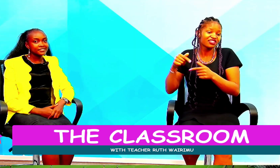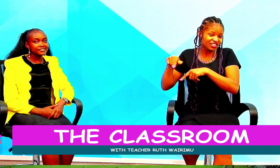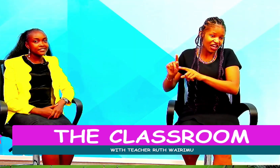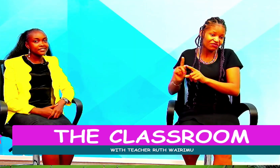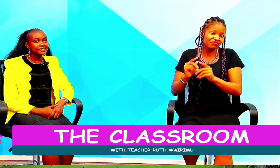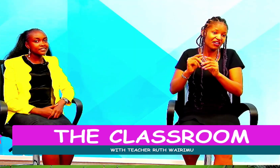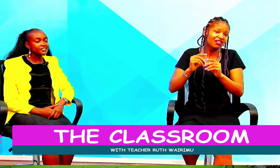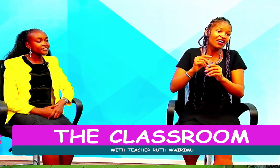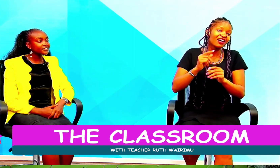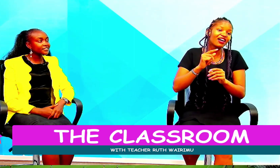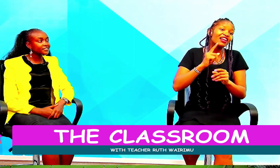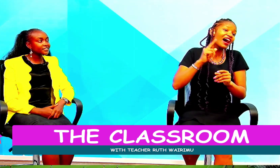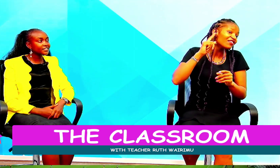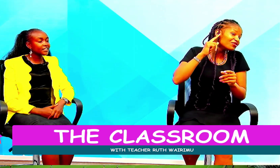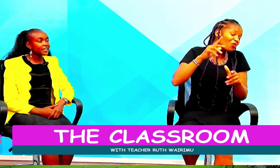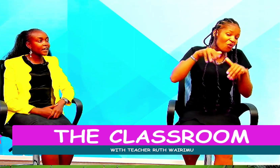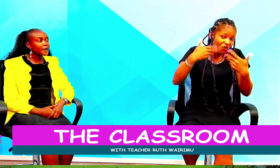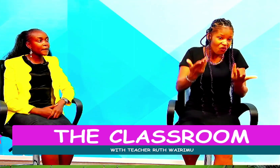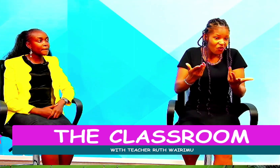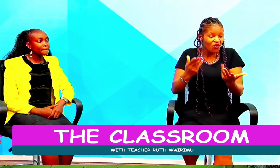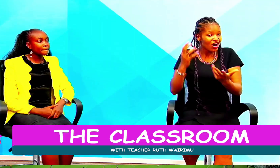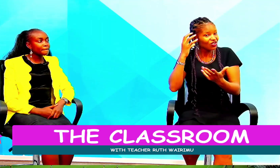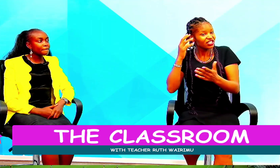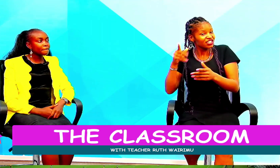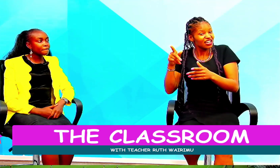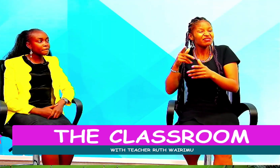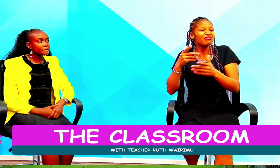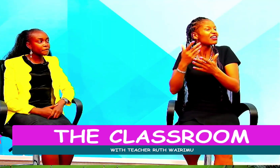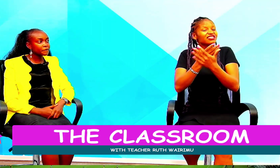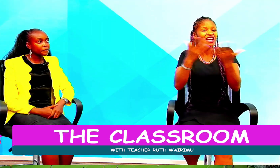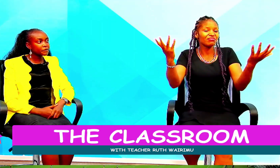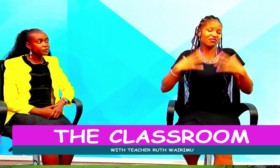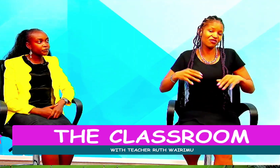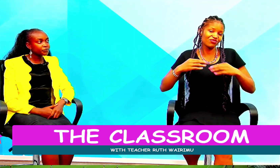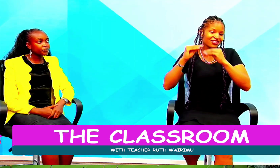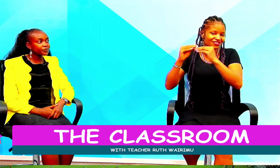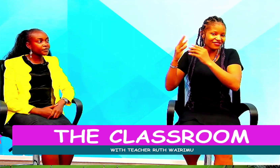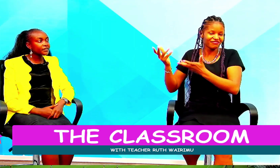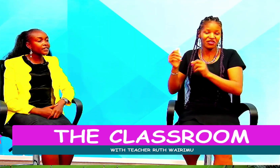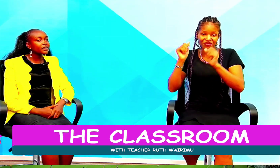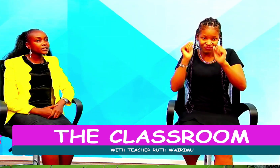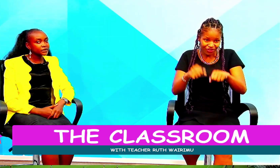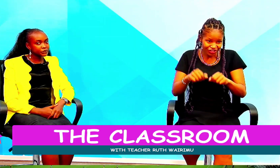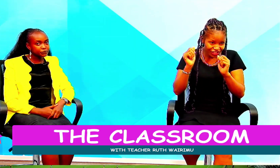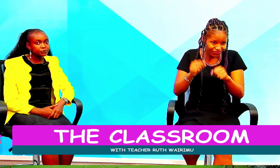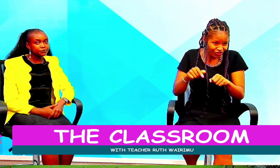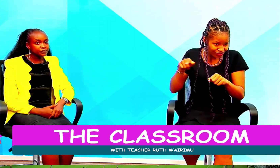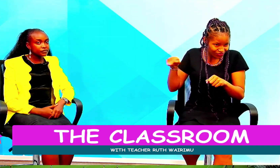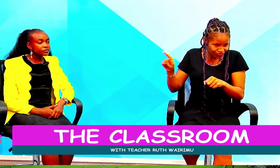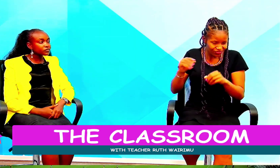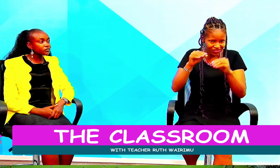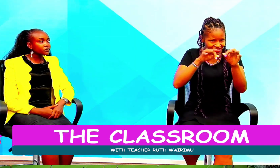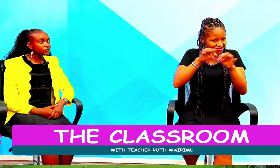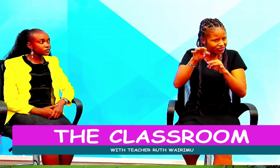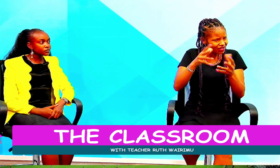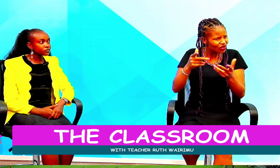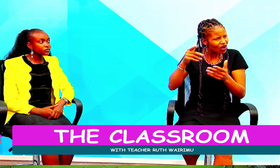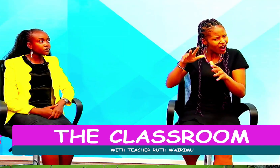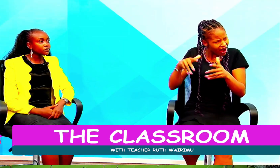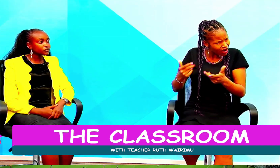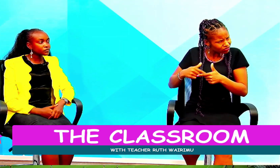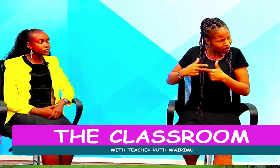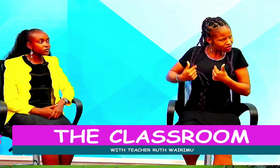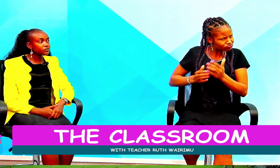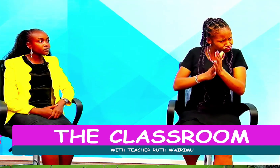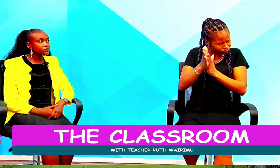where she learned sign language, and where exactly what she aims to do with it, college, and who taught her, and if she